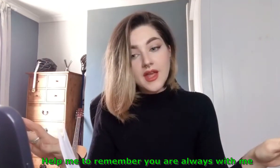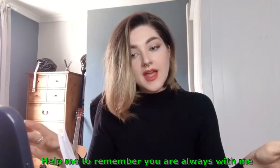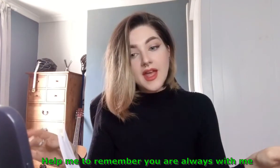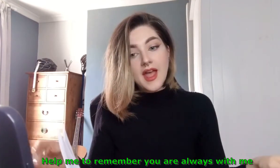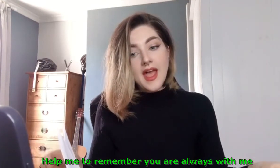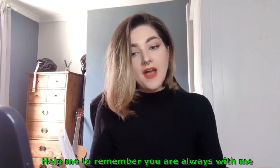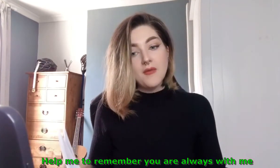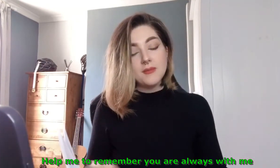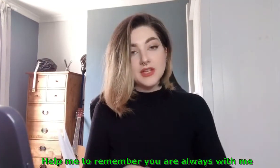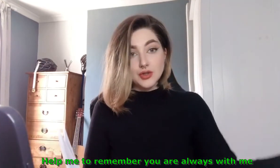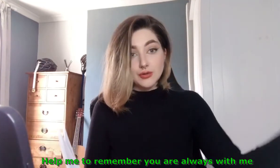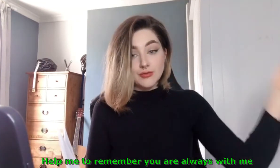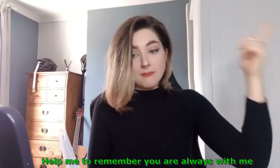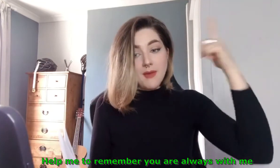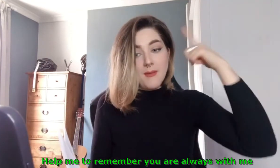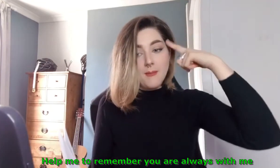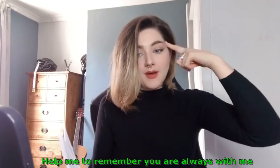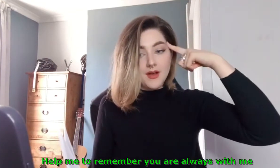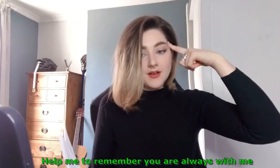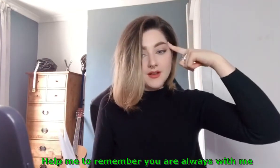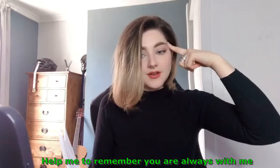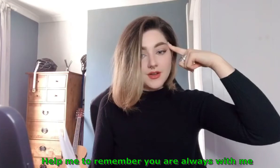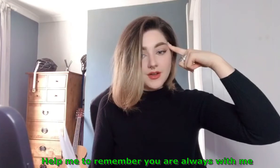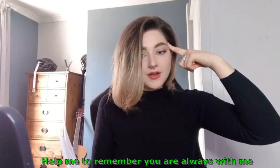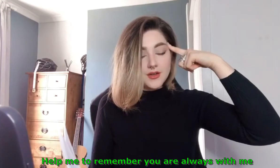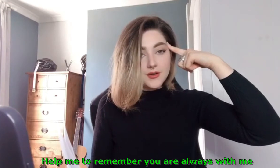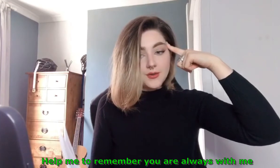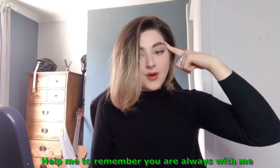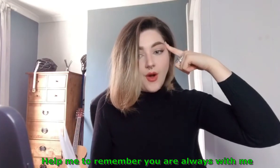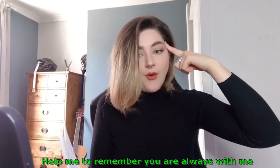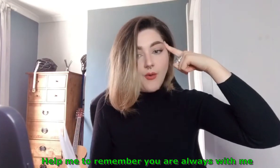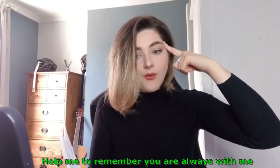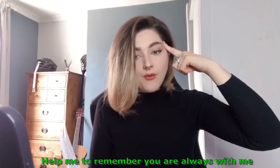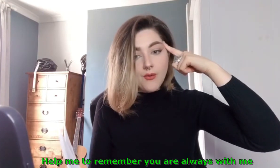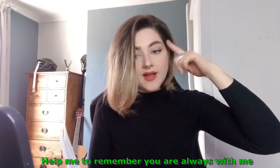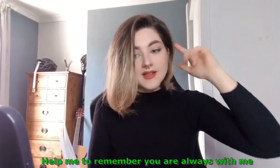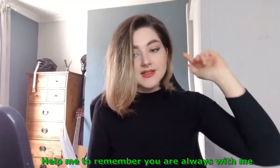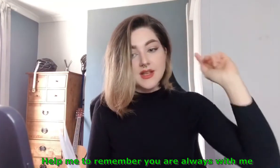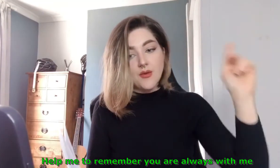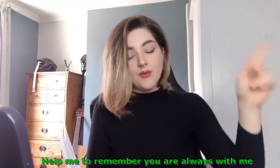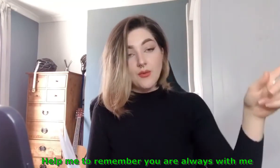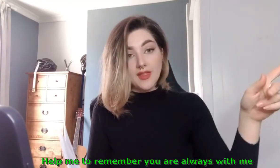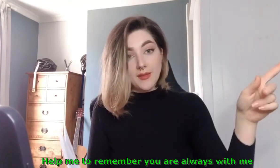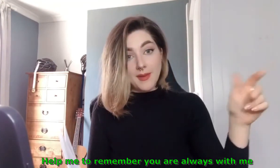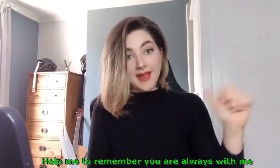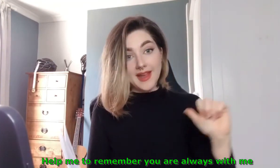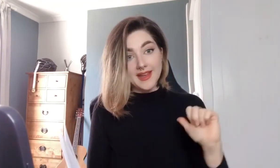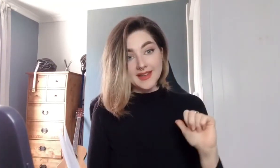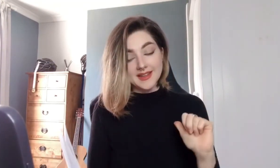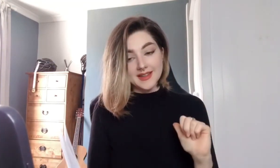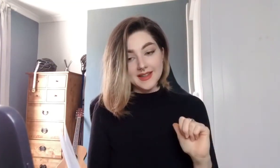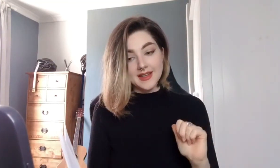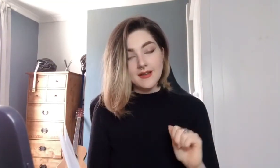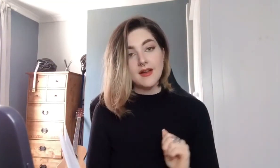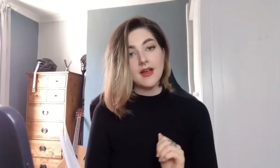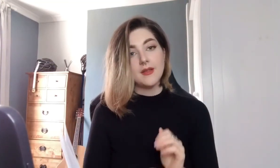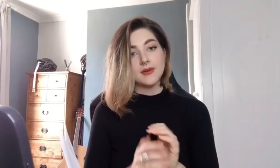Help me to remember you are always with me. And we